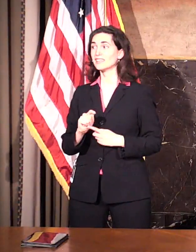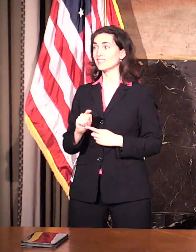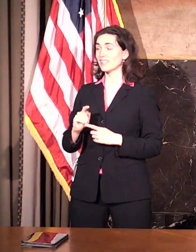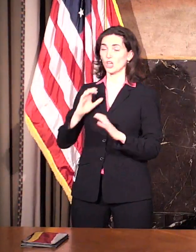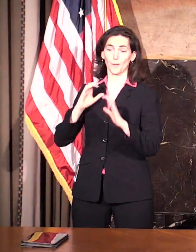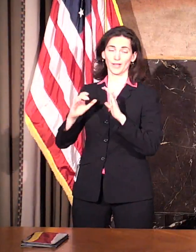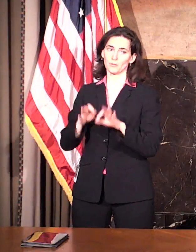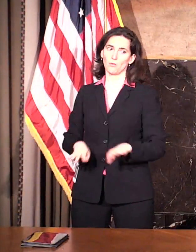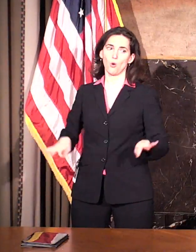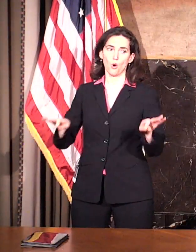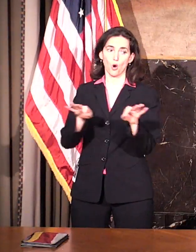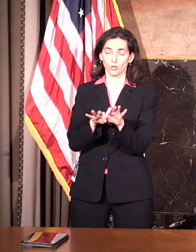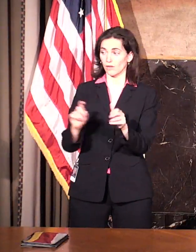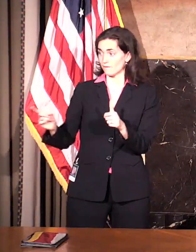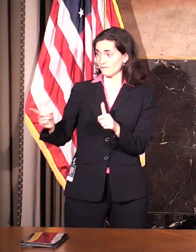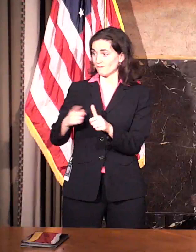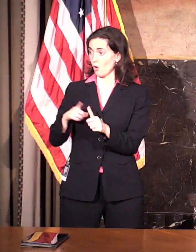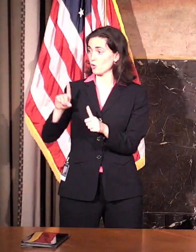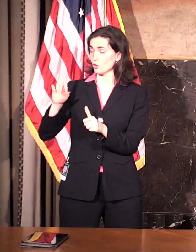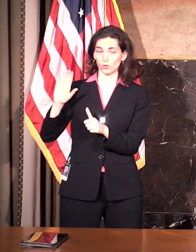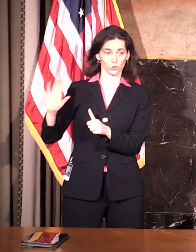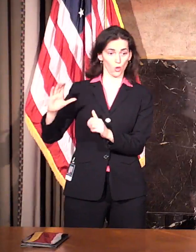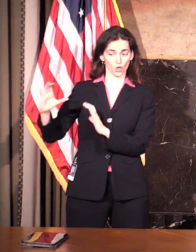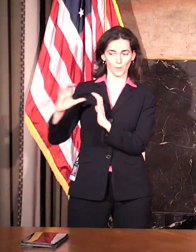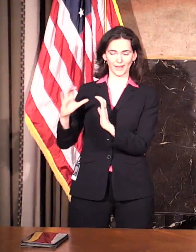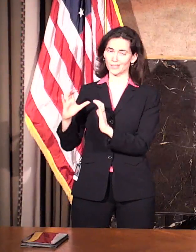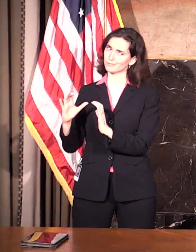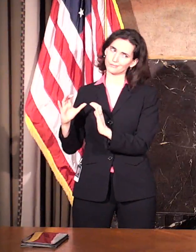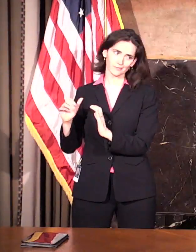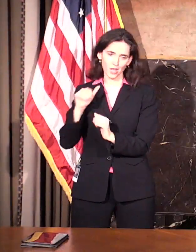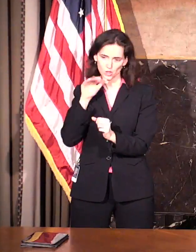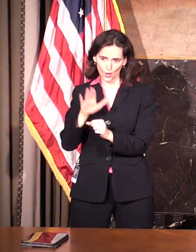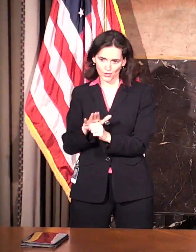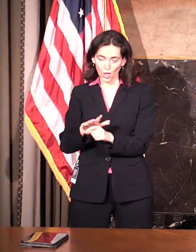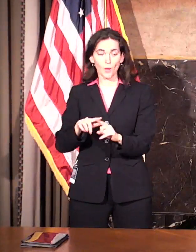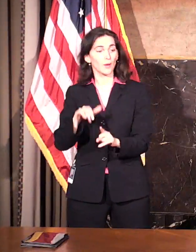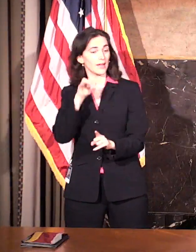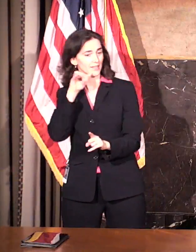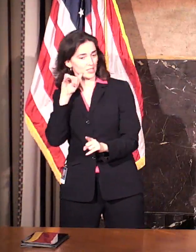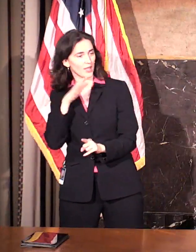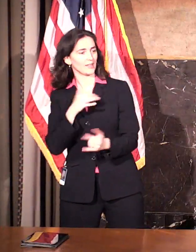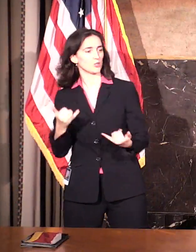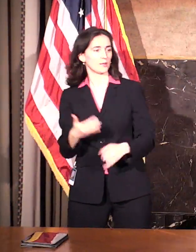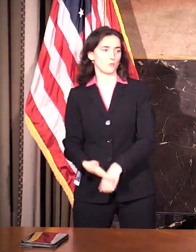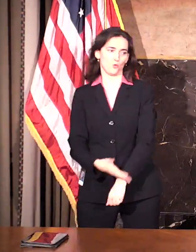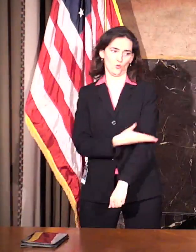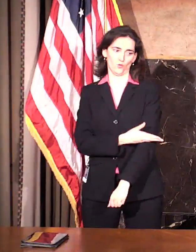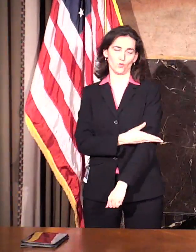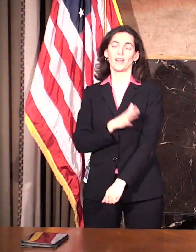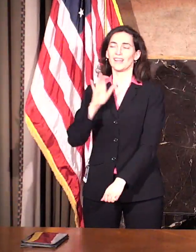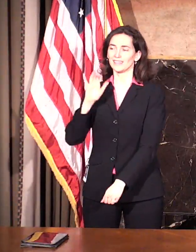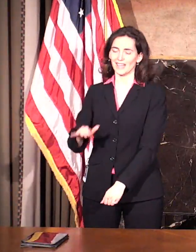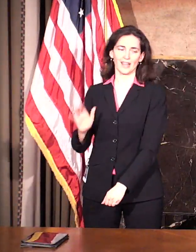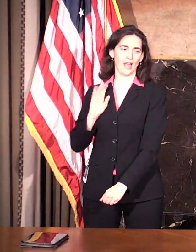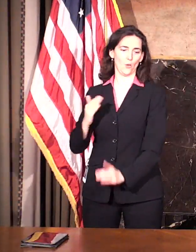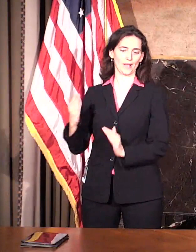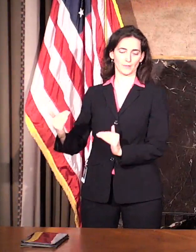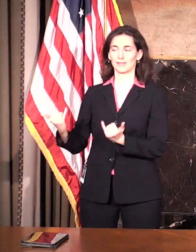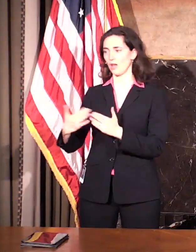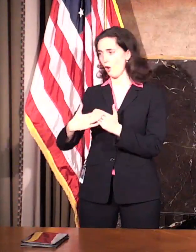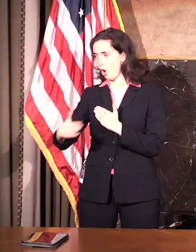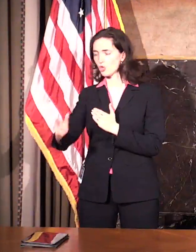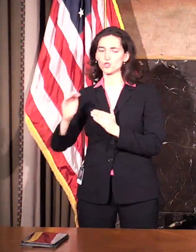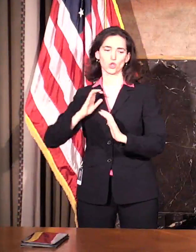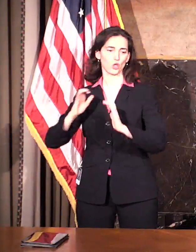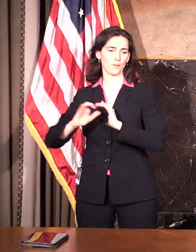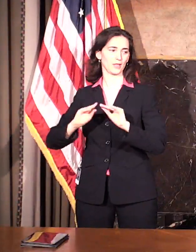initially. And I think yesterday and today it has gotten much, much better. And that's what we would expect to happen from here on out and